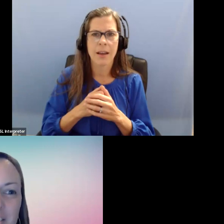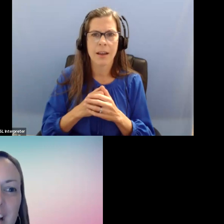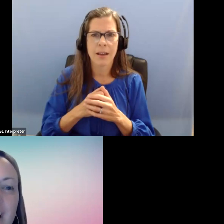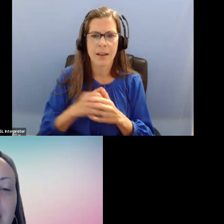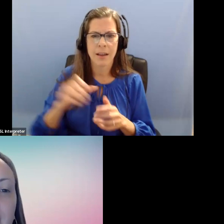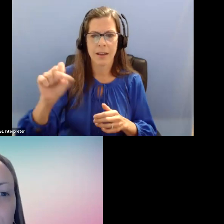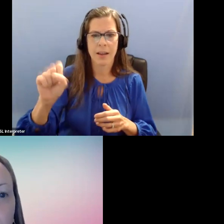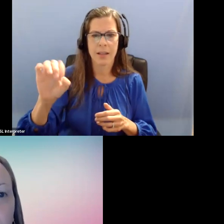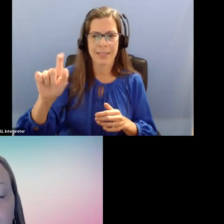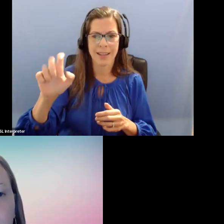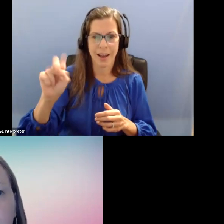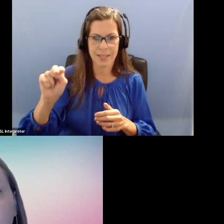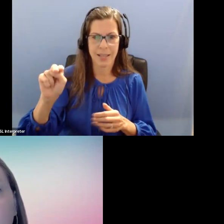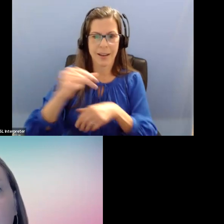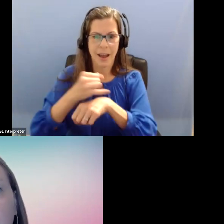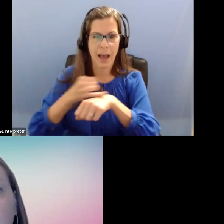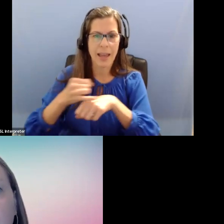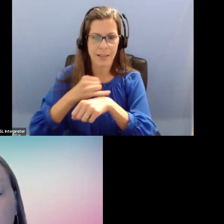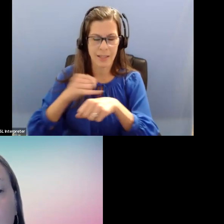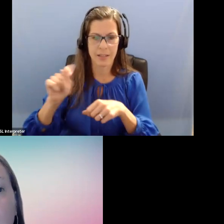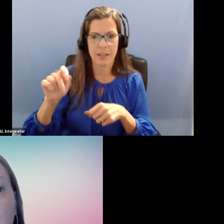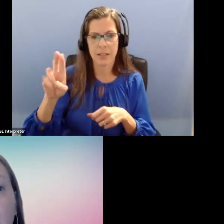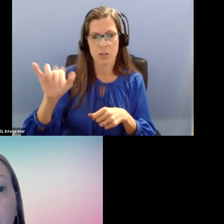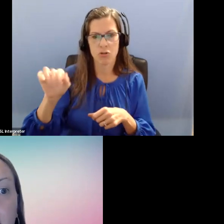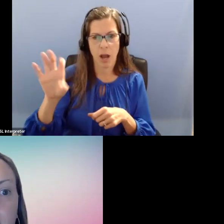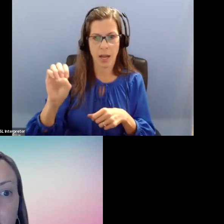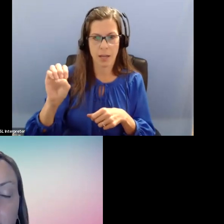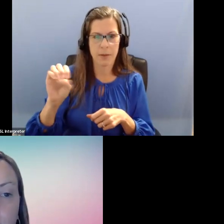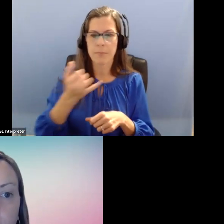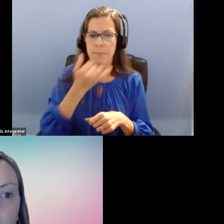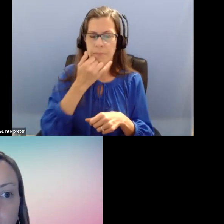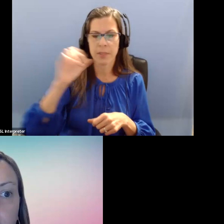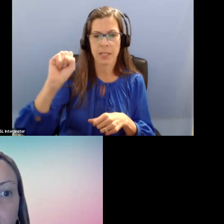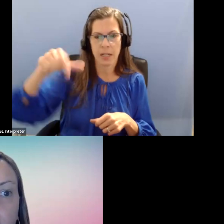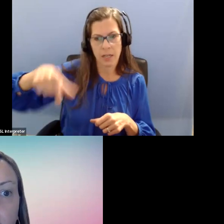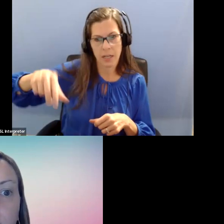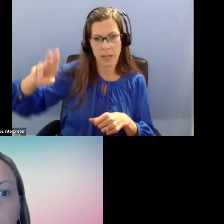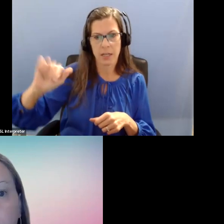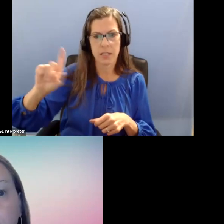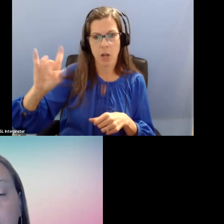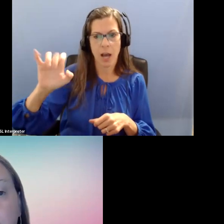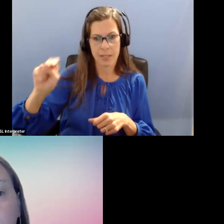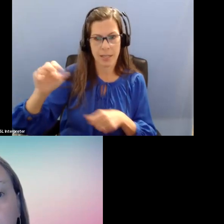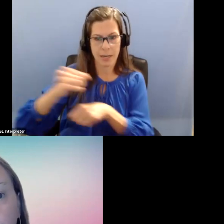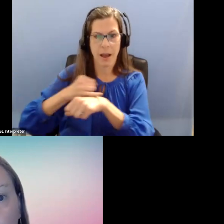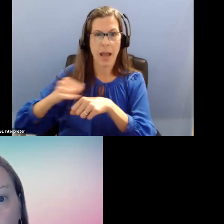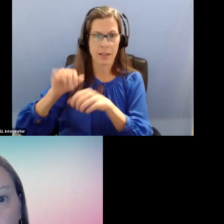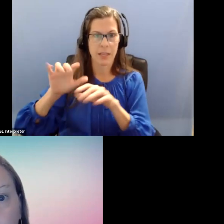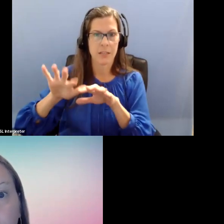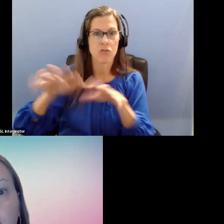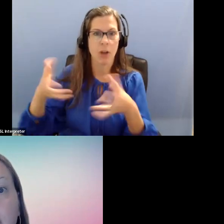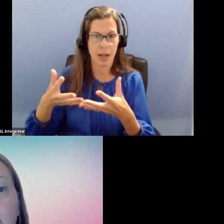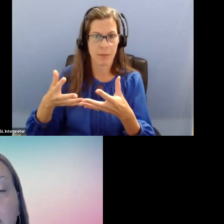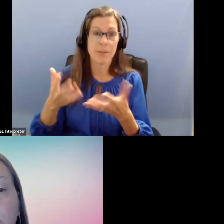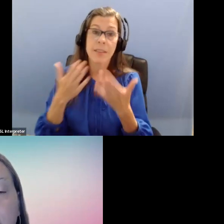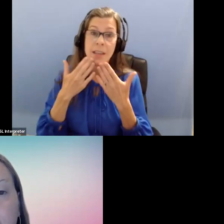and Island Tai tribes. And I just really want to thank them for their stewardship of these lands and